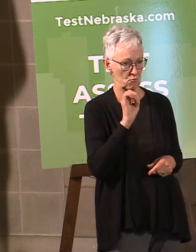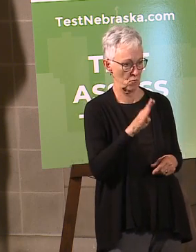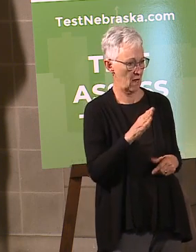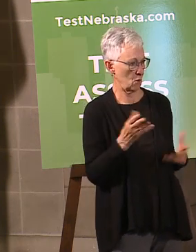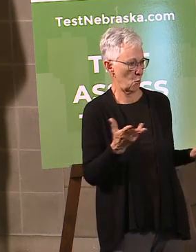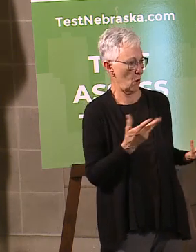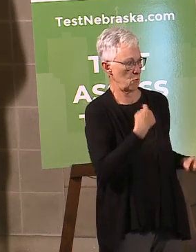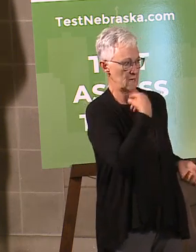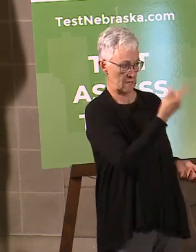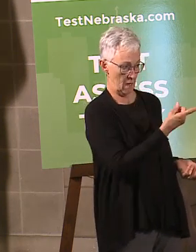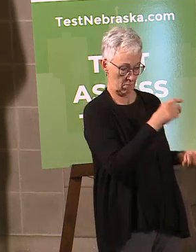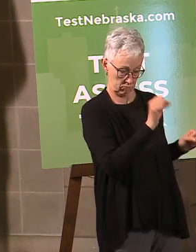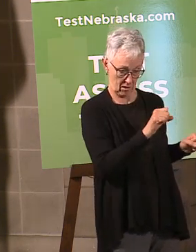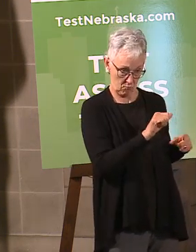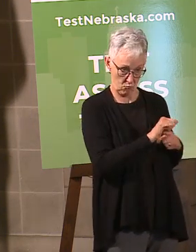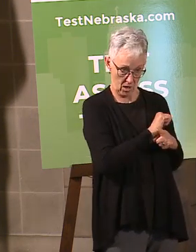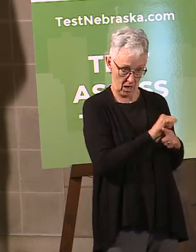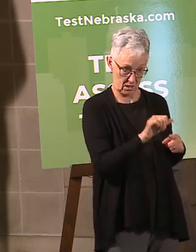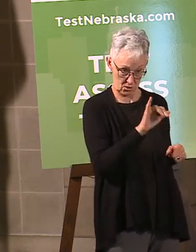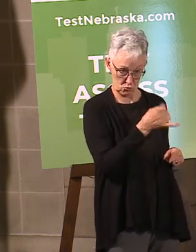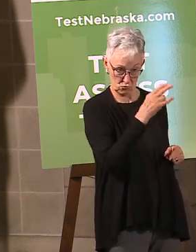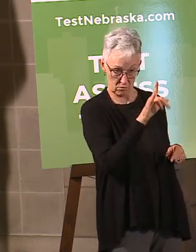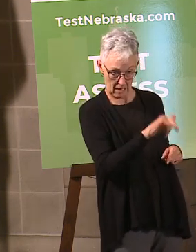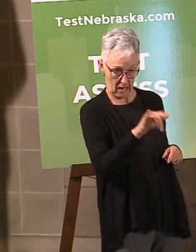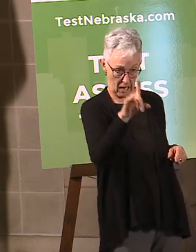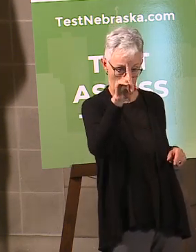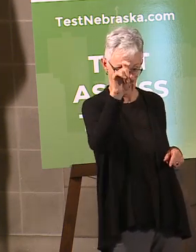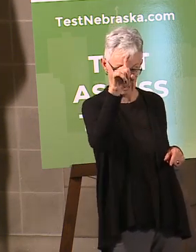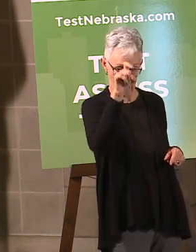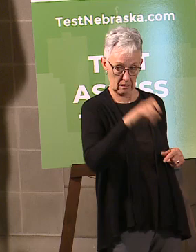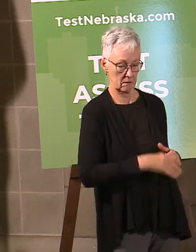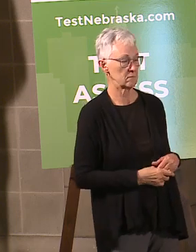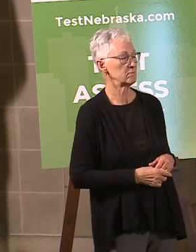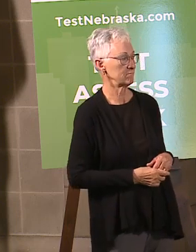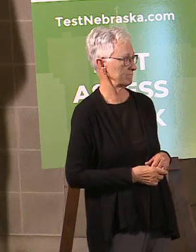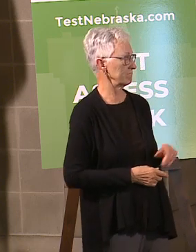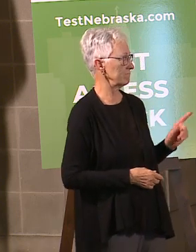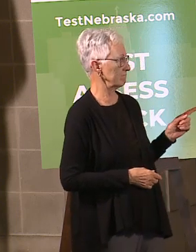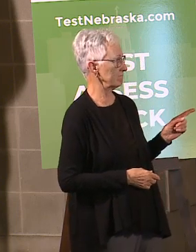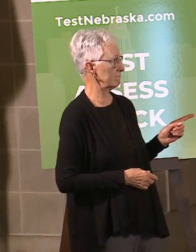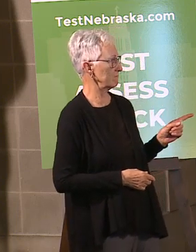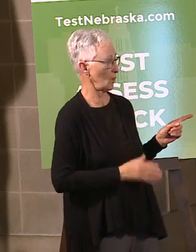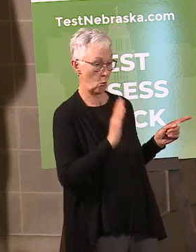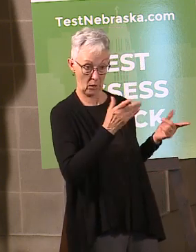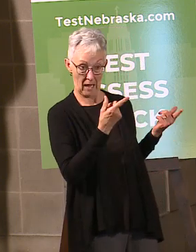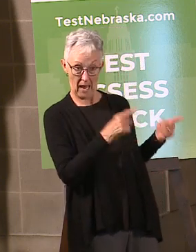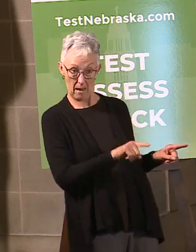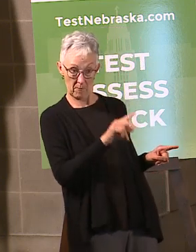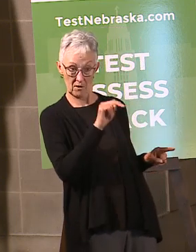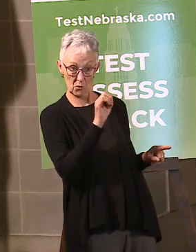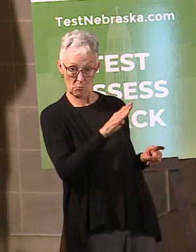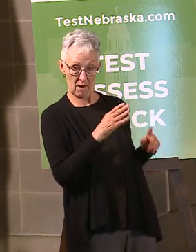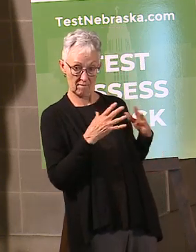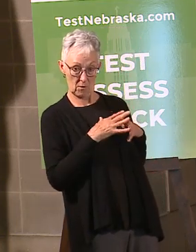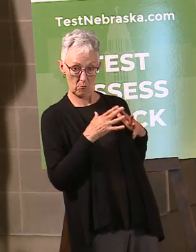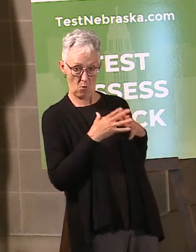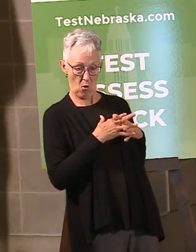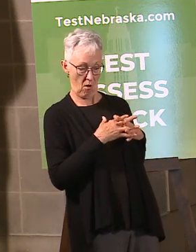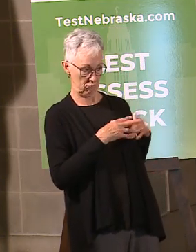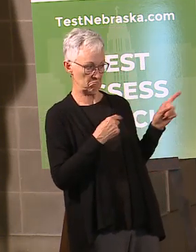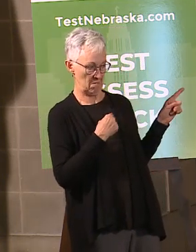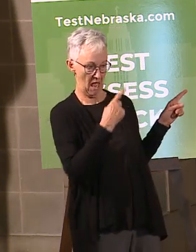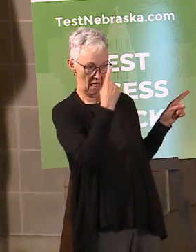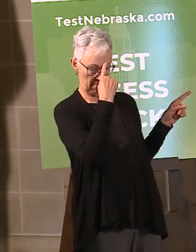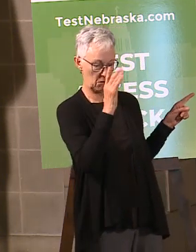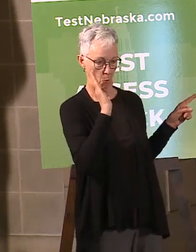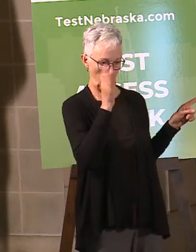or August? So the question is, what do we think is going to happen with regard to Nebraska football? I actually believe that we will have a season this fall,